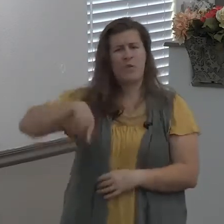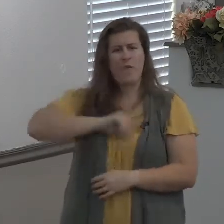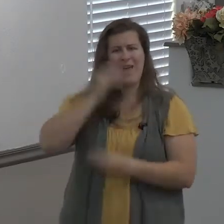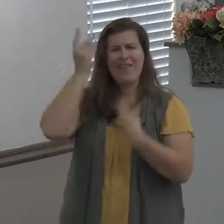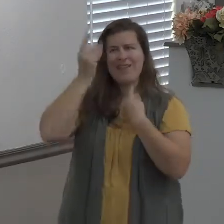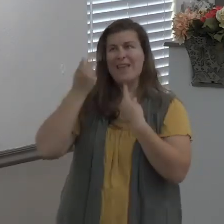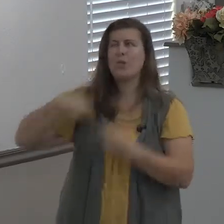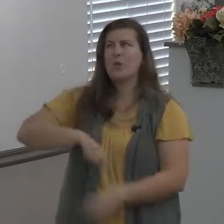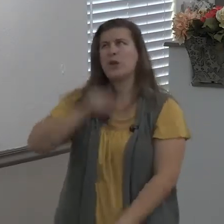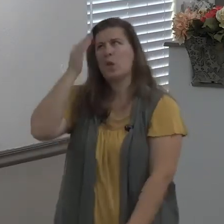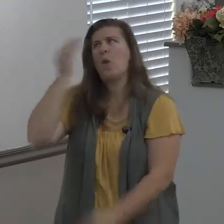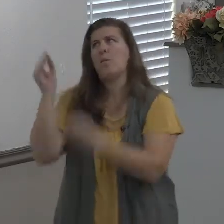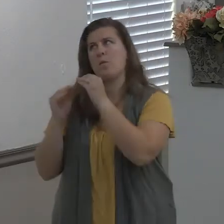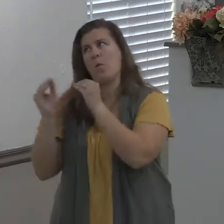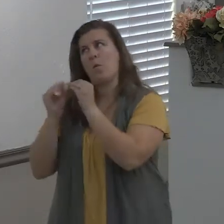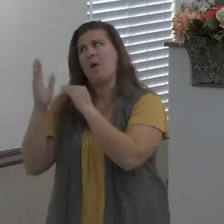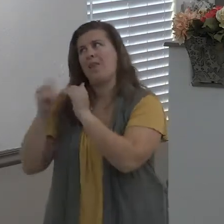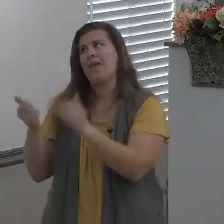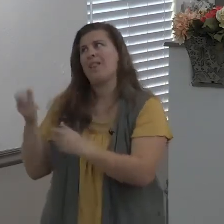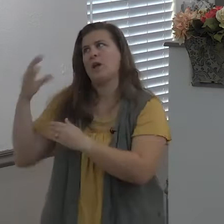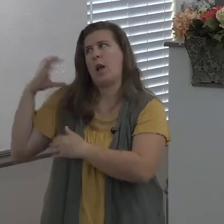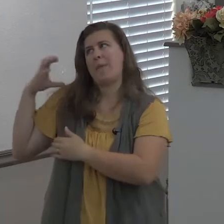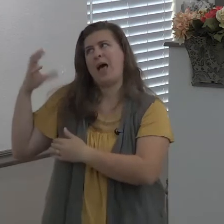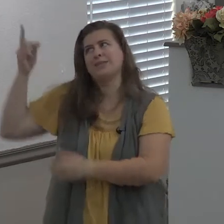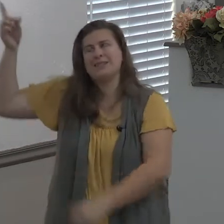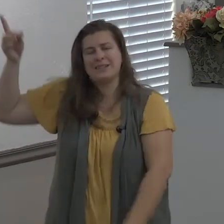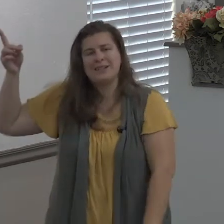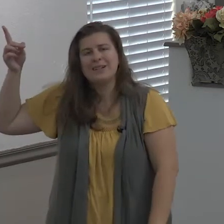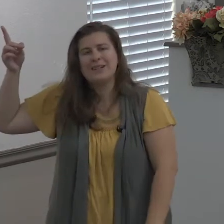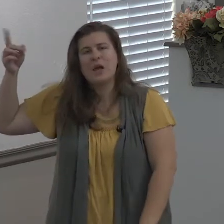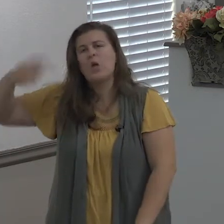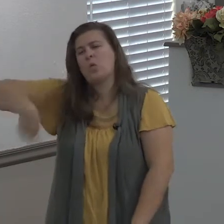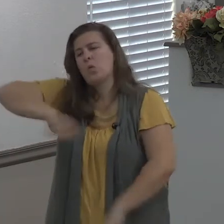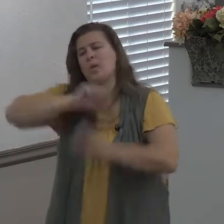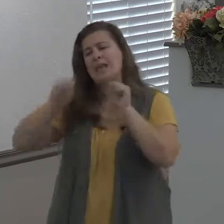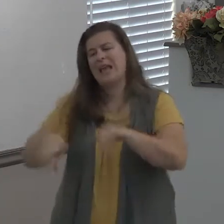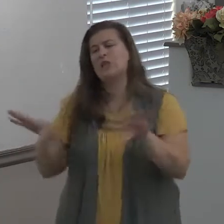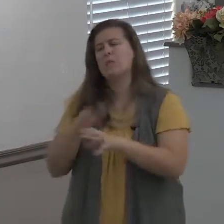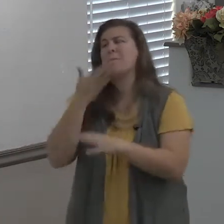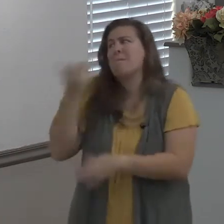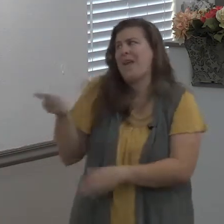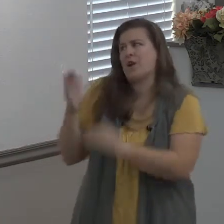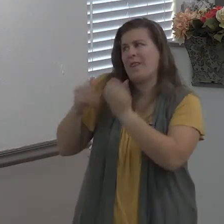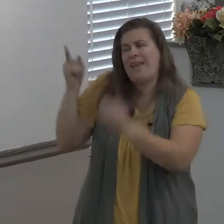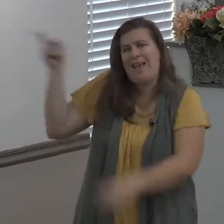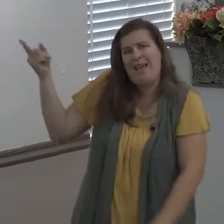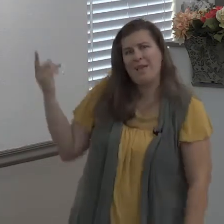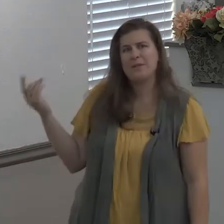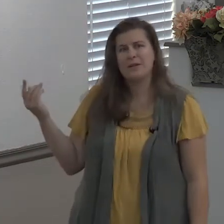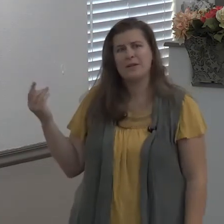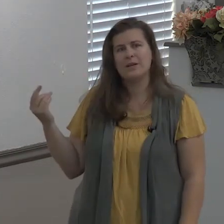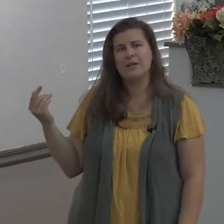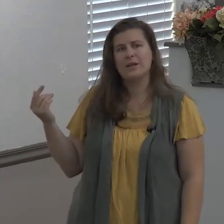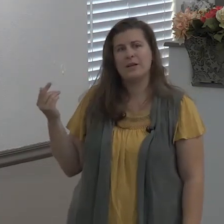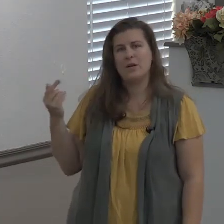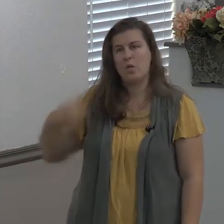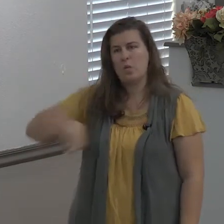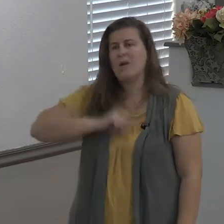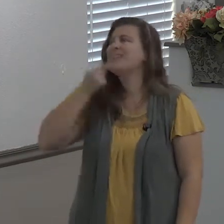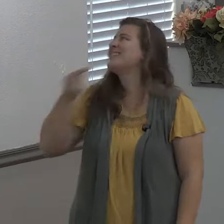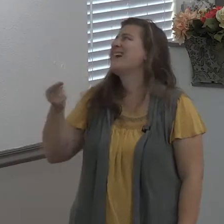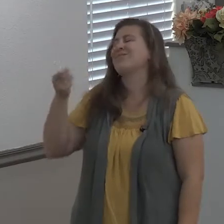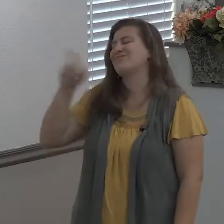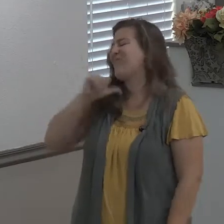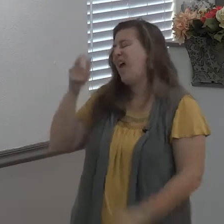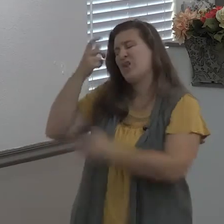We're in a battle. But when we think that we know more than our commander-in-chief, that we could